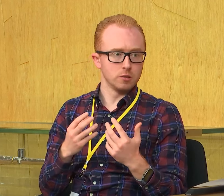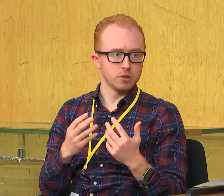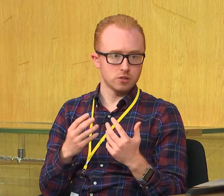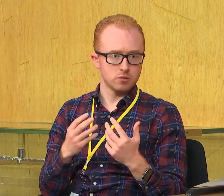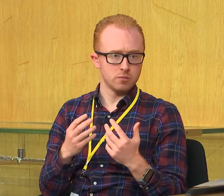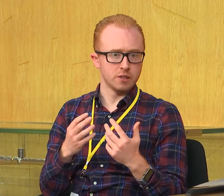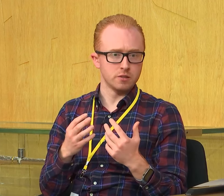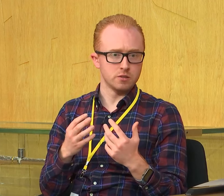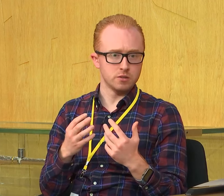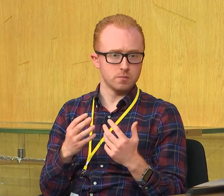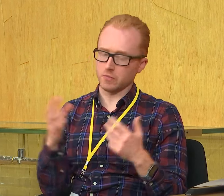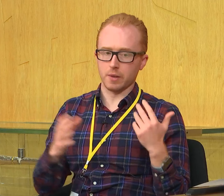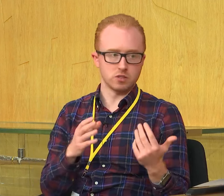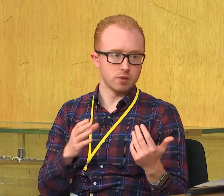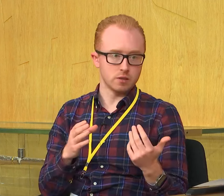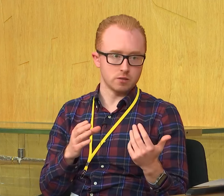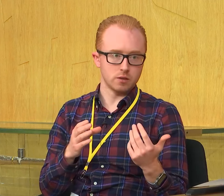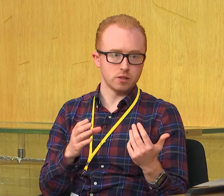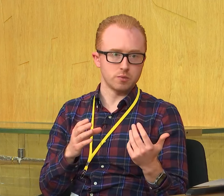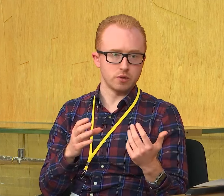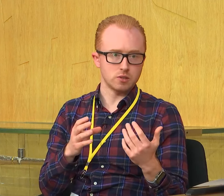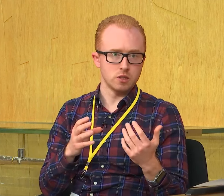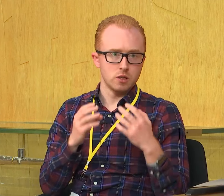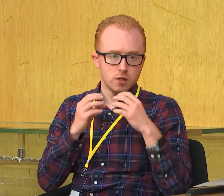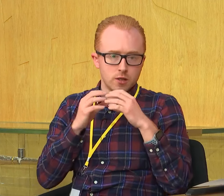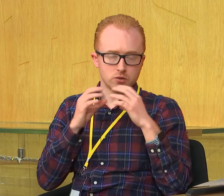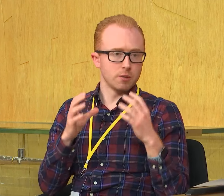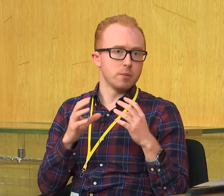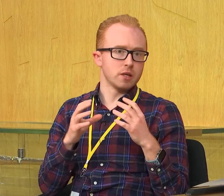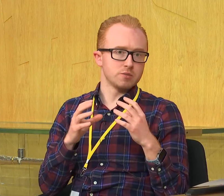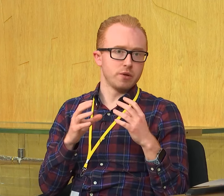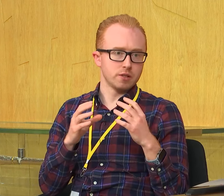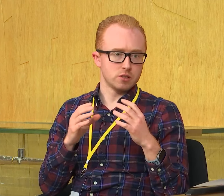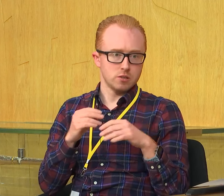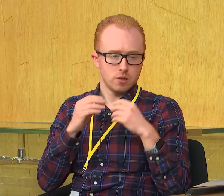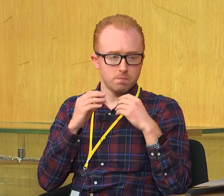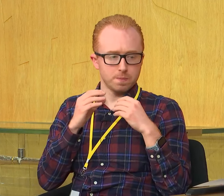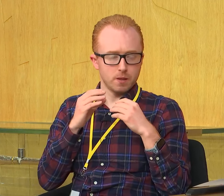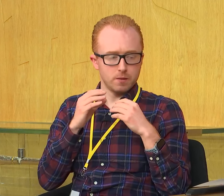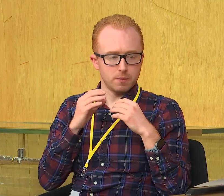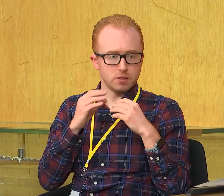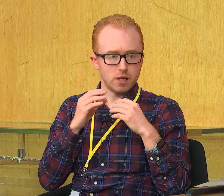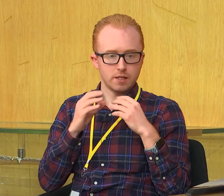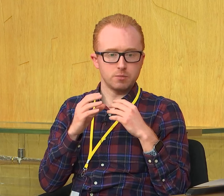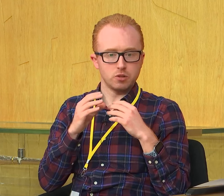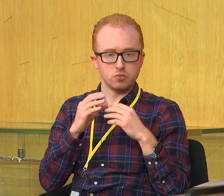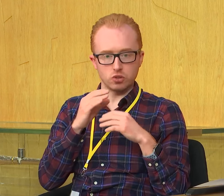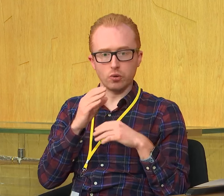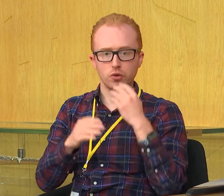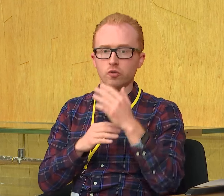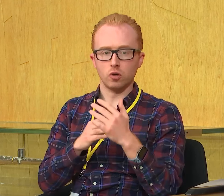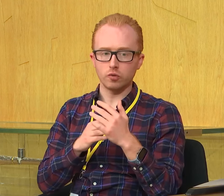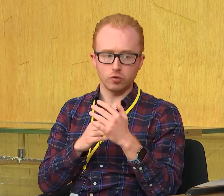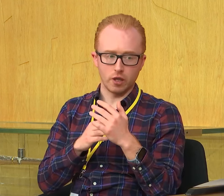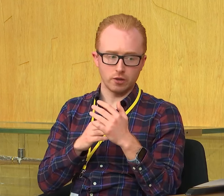as a young person, because, I mean, it was a big experience. It was going to be a big experience because I, as a person, was